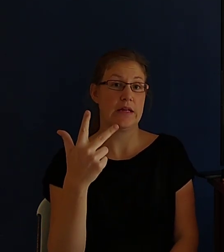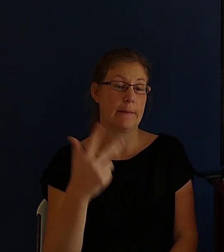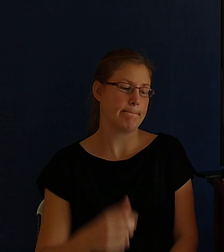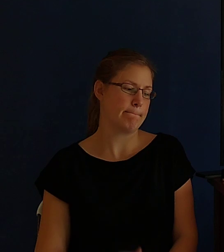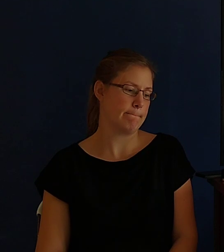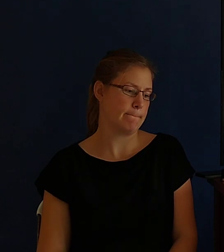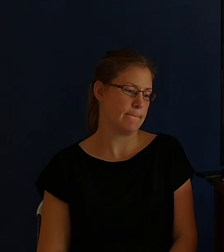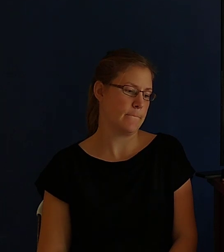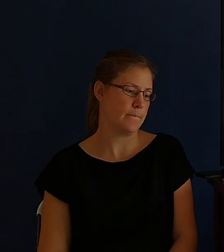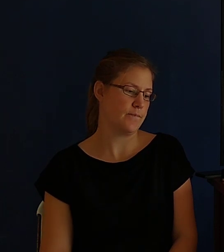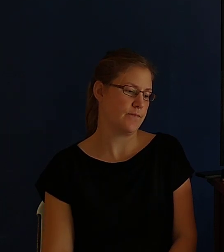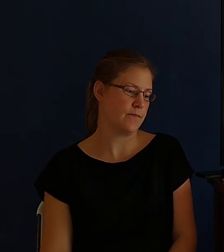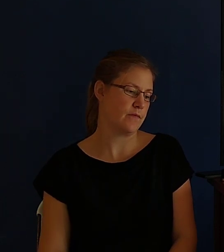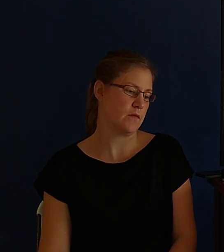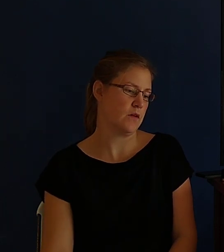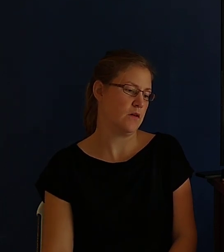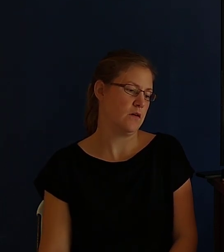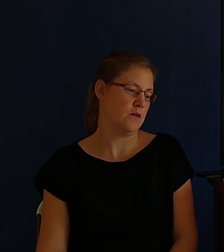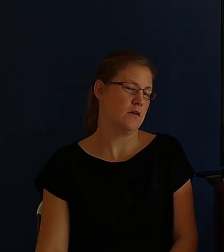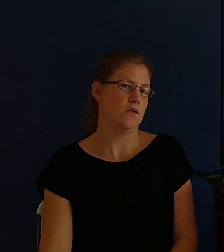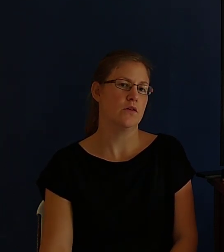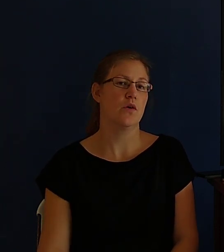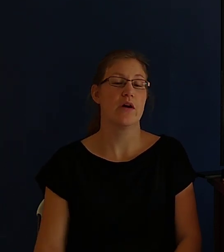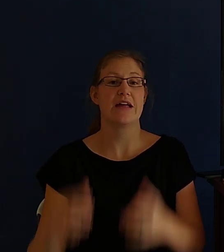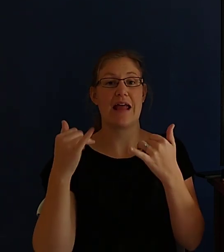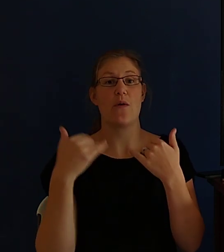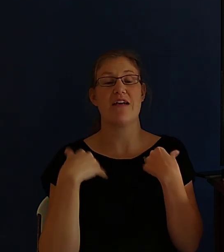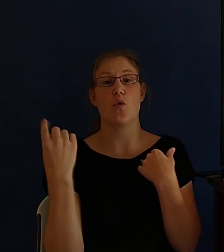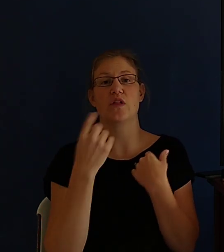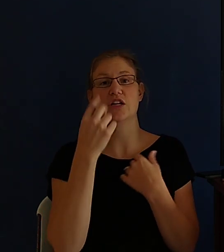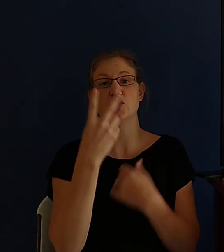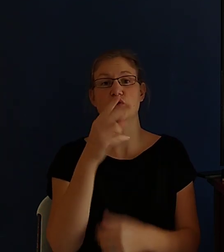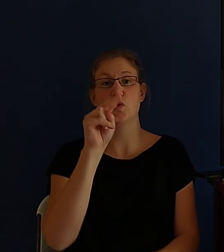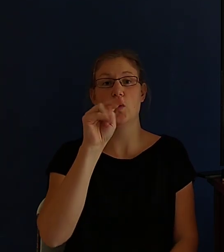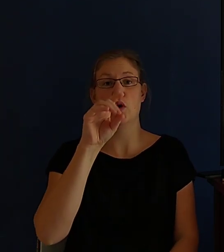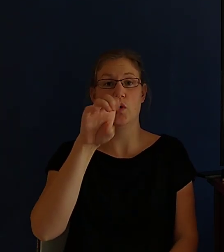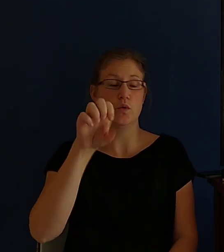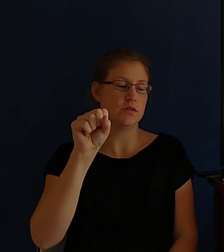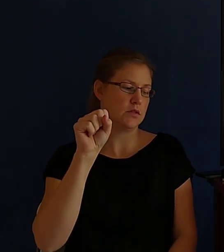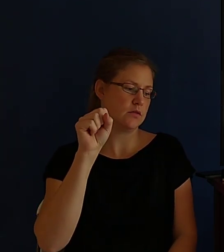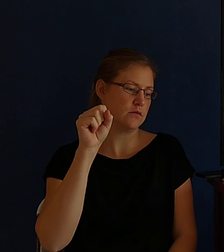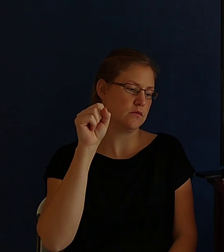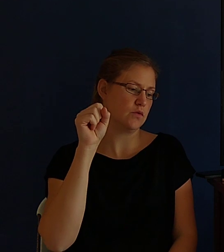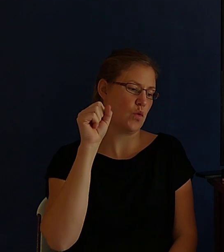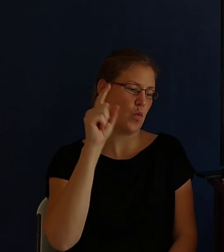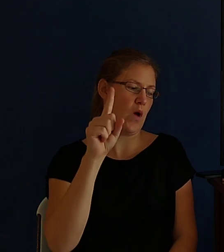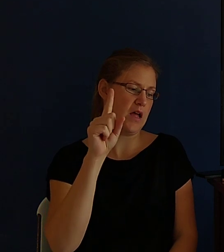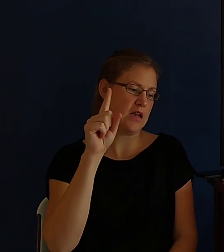Okay, so now we have only 2 nodes, which is 1 and 3 in